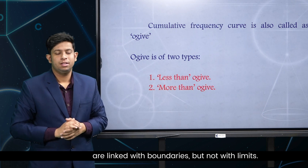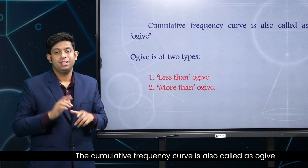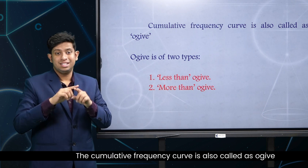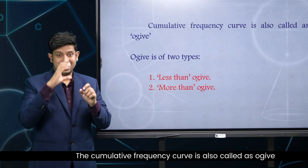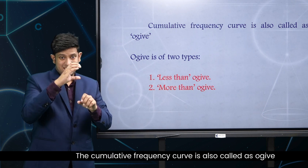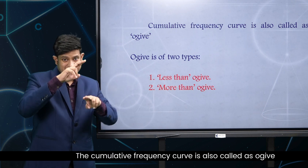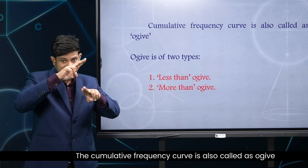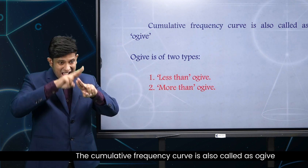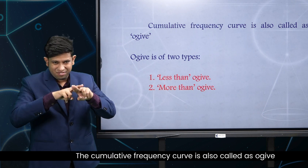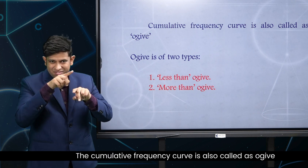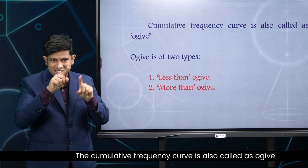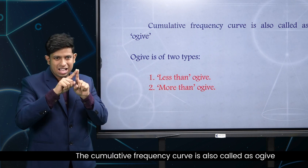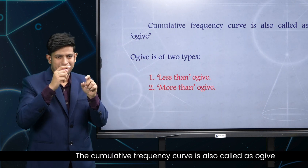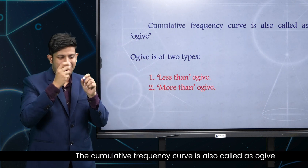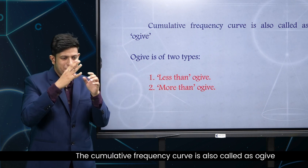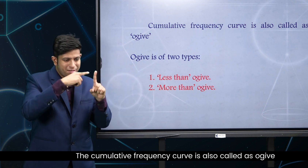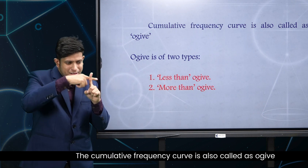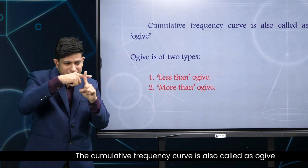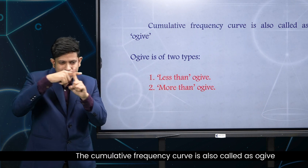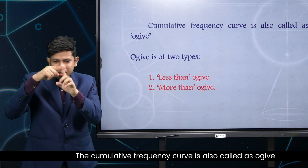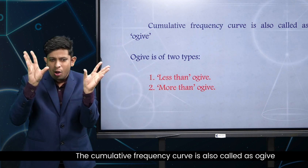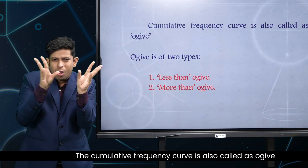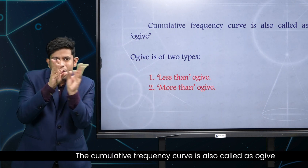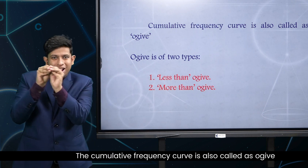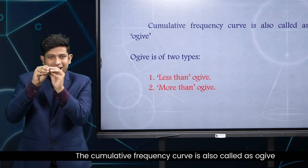The cumulative frequency curve is also called as ogive.